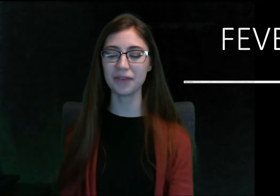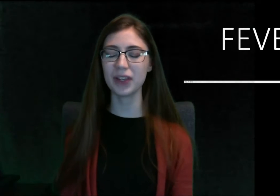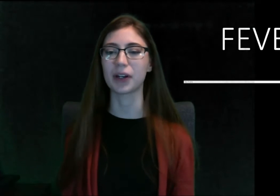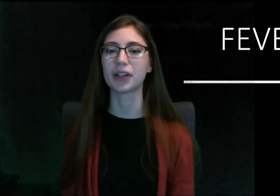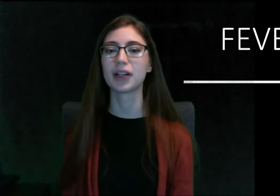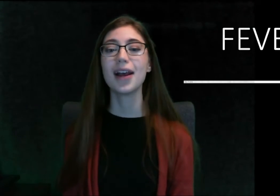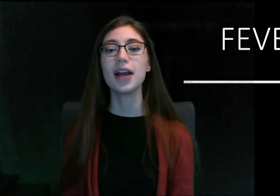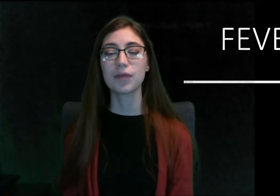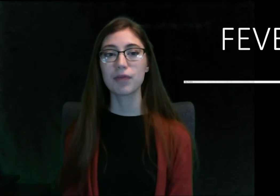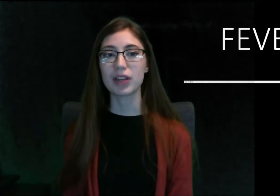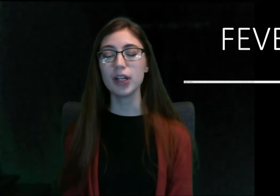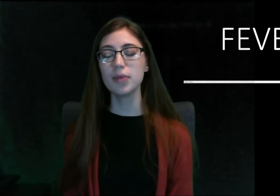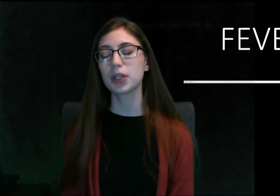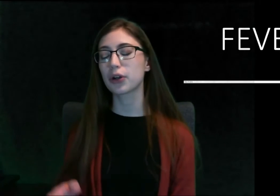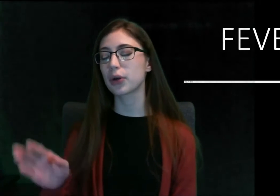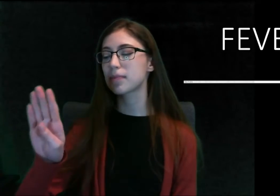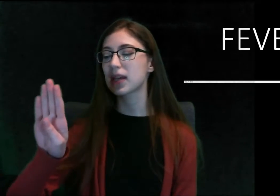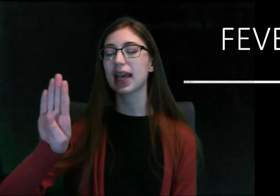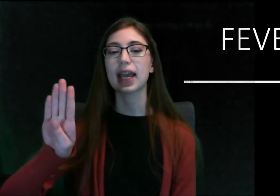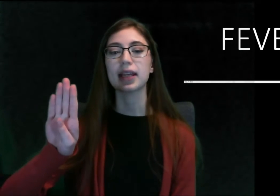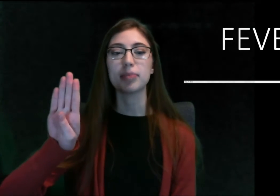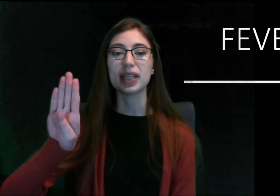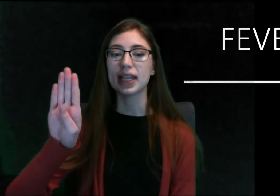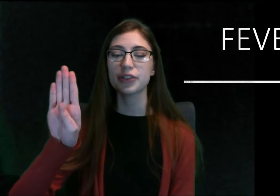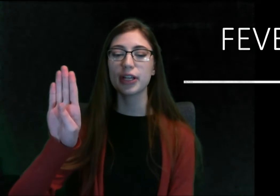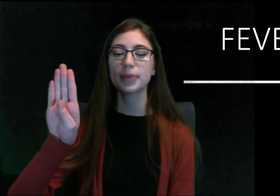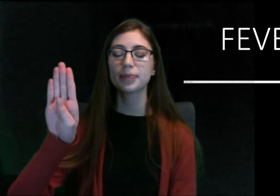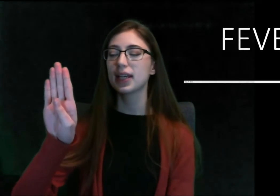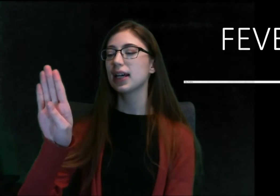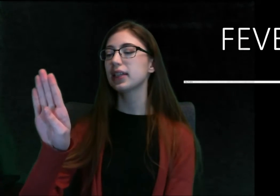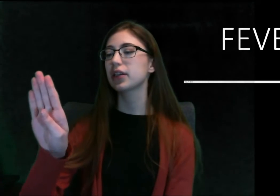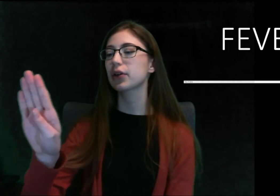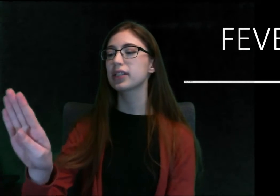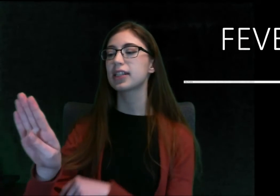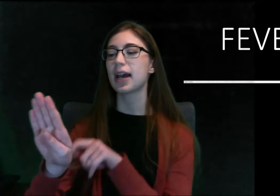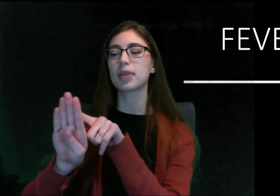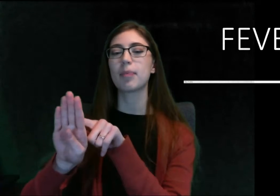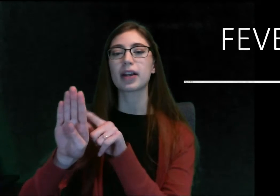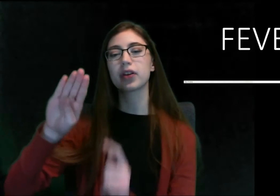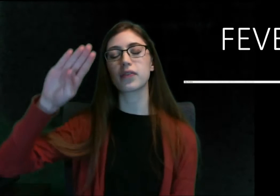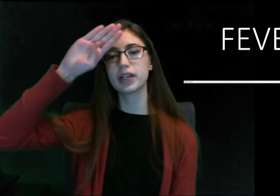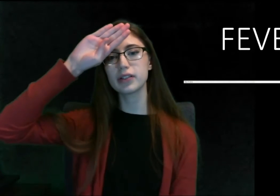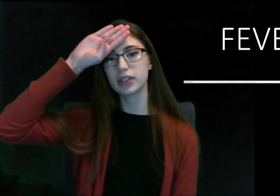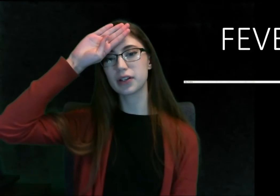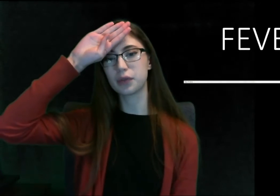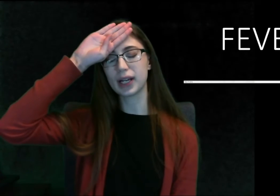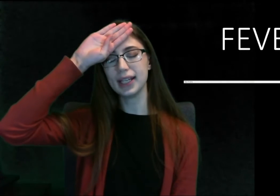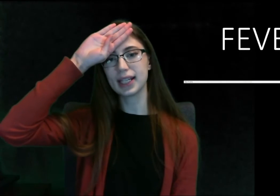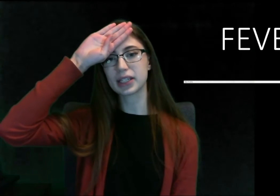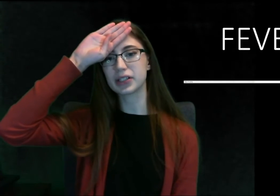Fever. For fever, you're going to make a B handshake, and then you're going to tap the back of your fingers to your forehead like you're taking